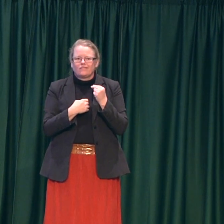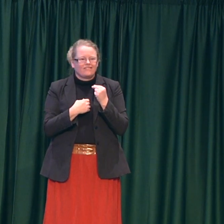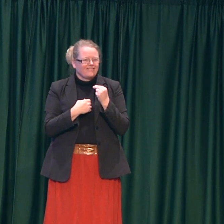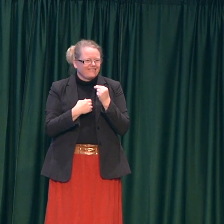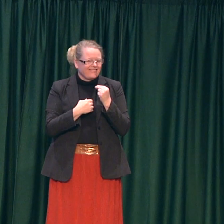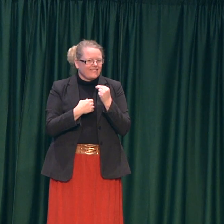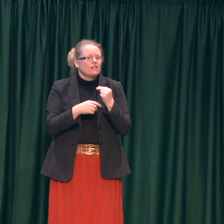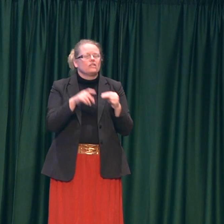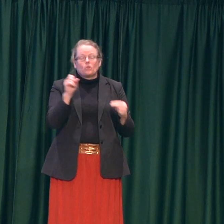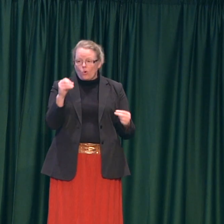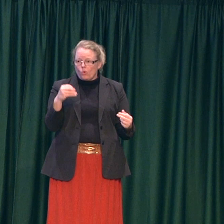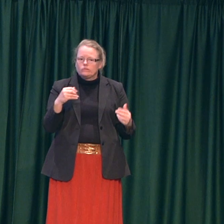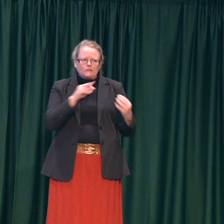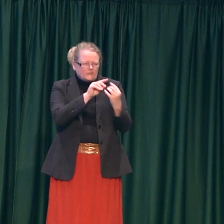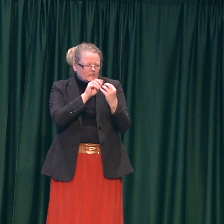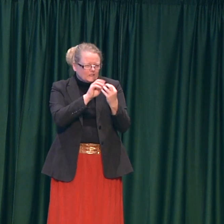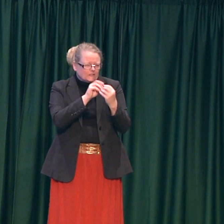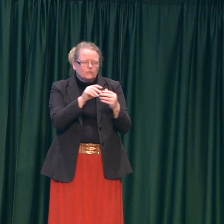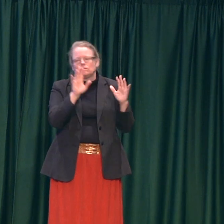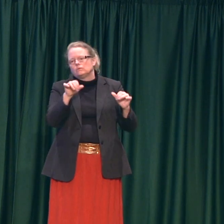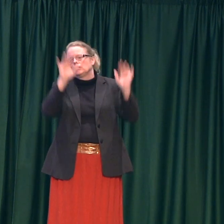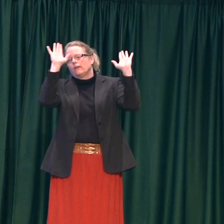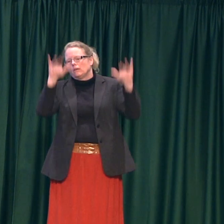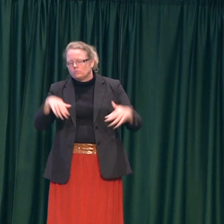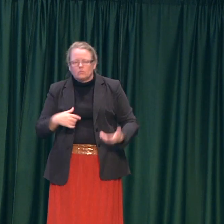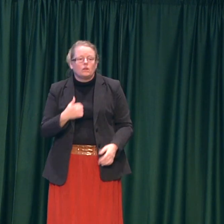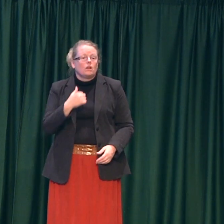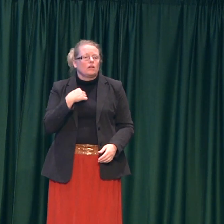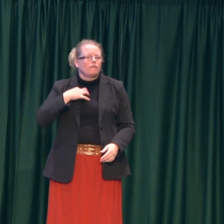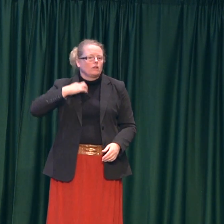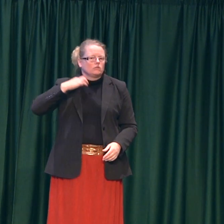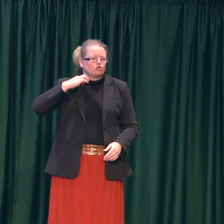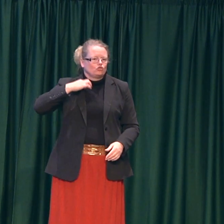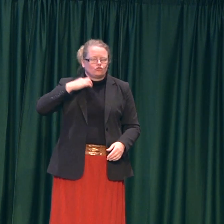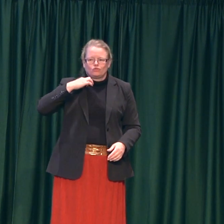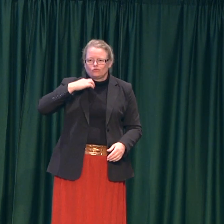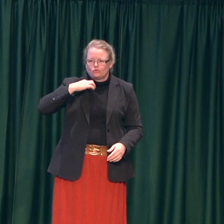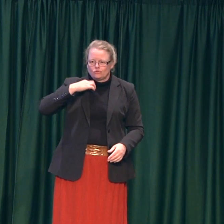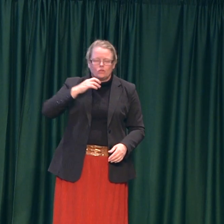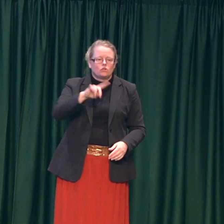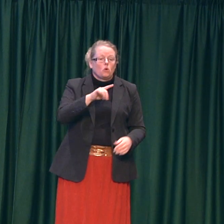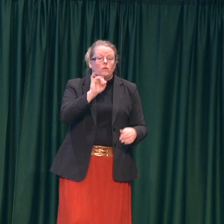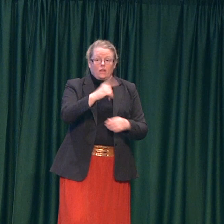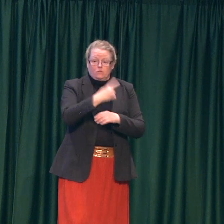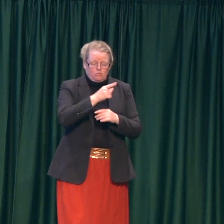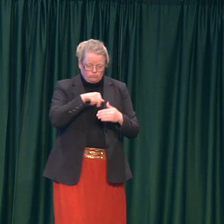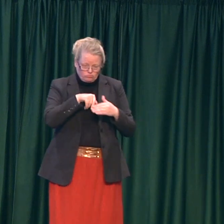the office. We are often met with no, it's not going to work, it's not possible, we're going to need somebody